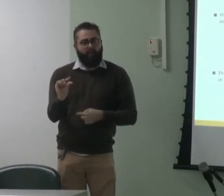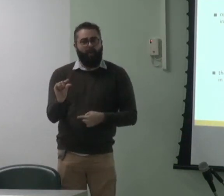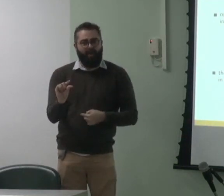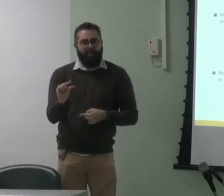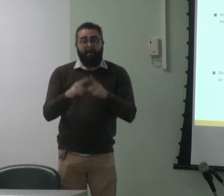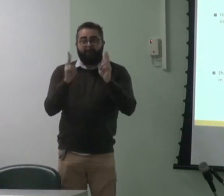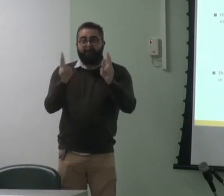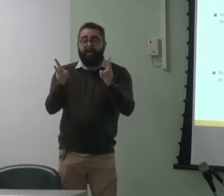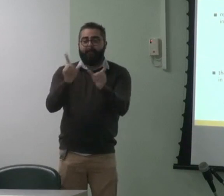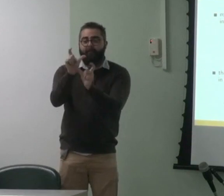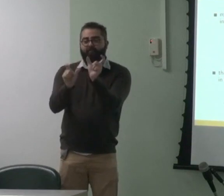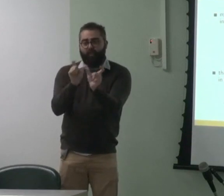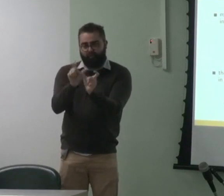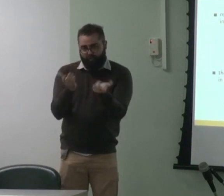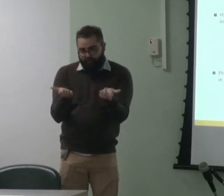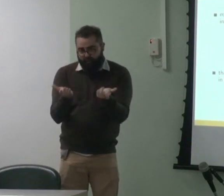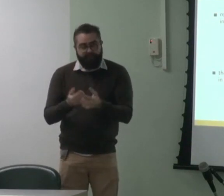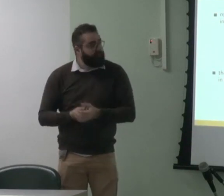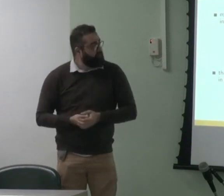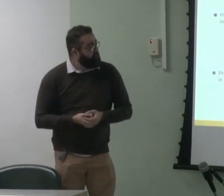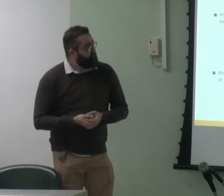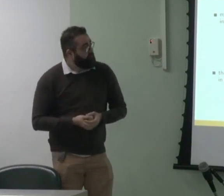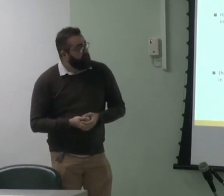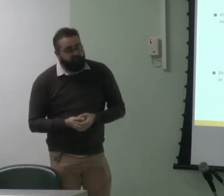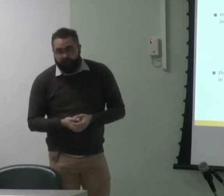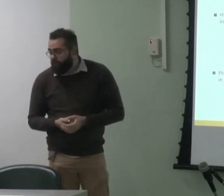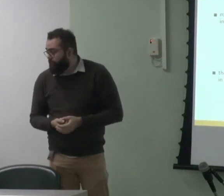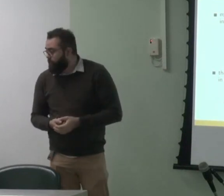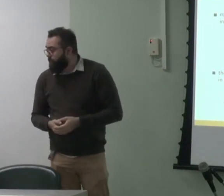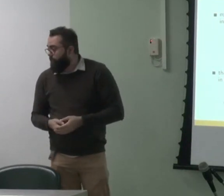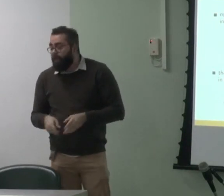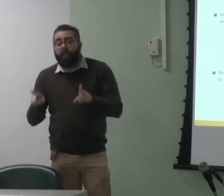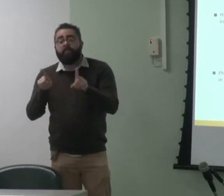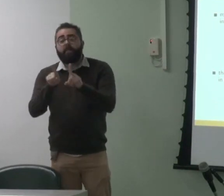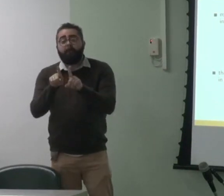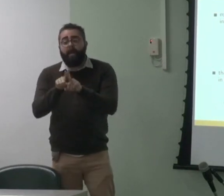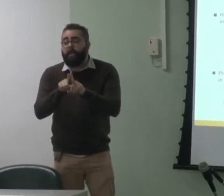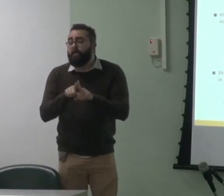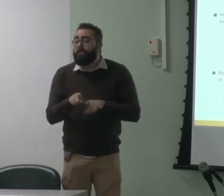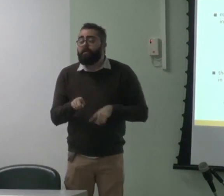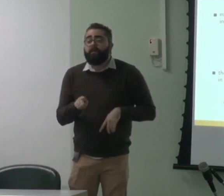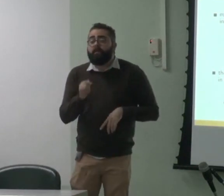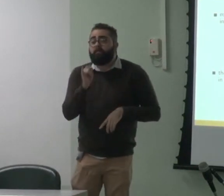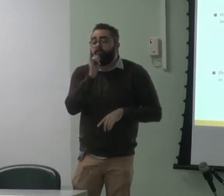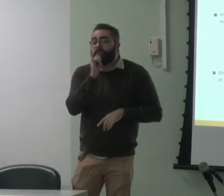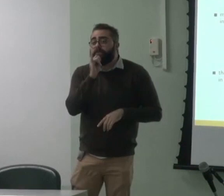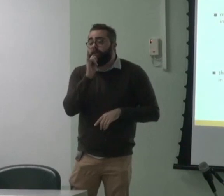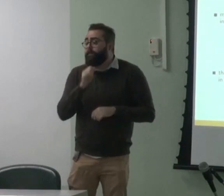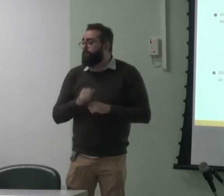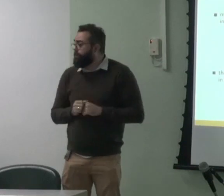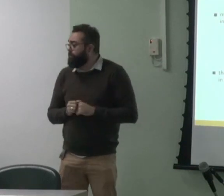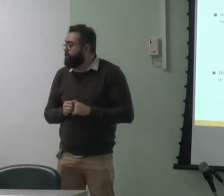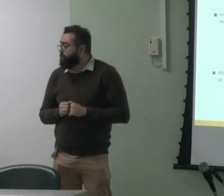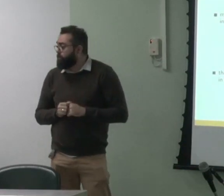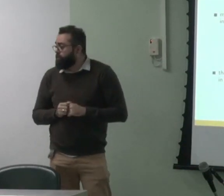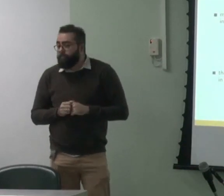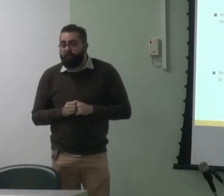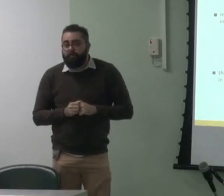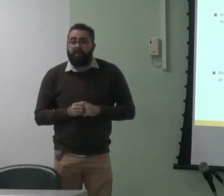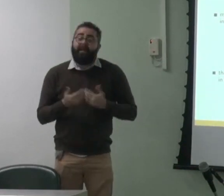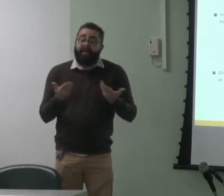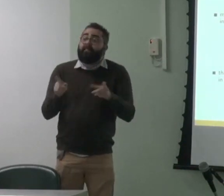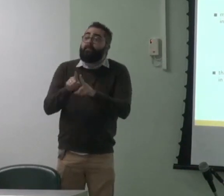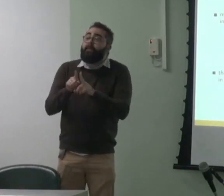With written, again, it could be an analogous question whether I consider it a participle of the verb